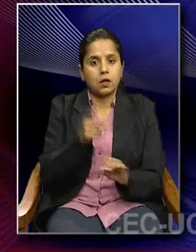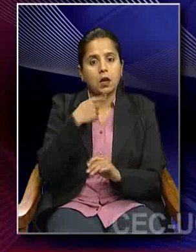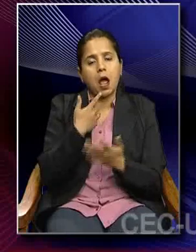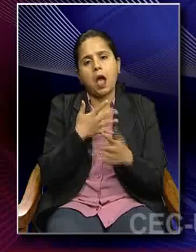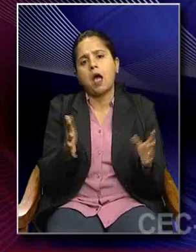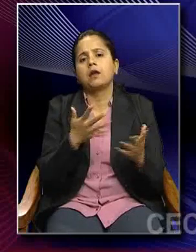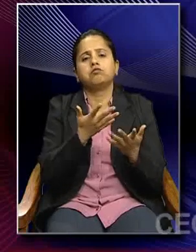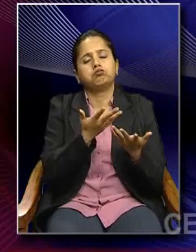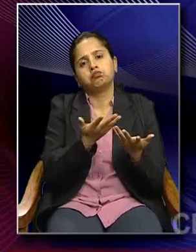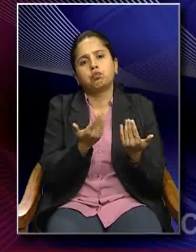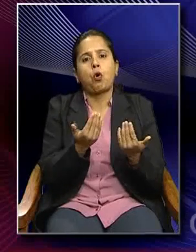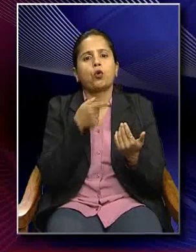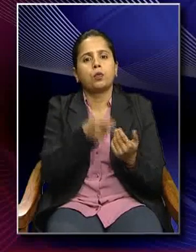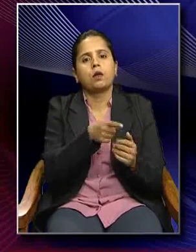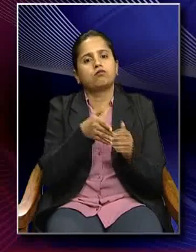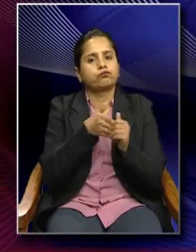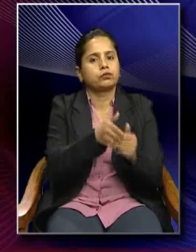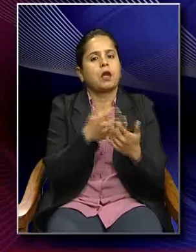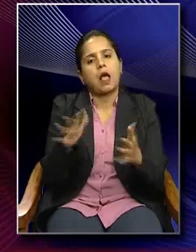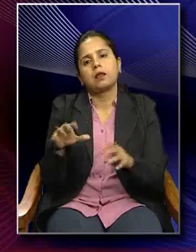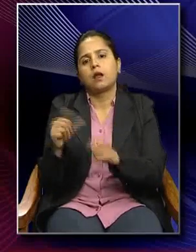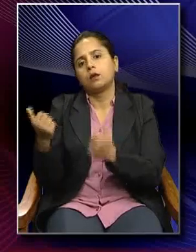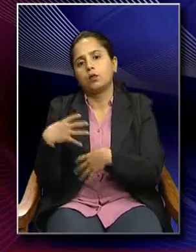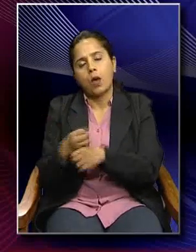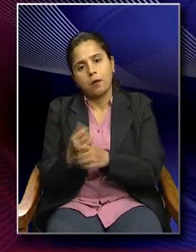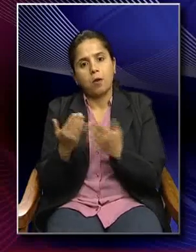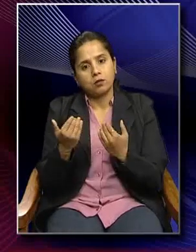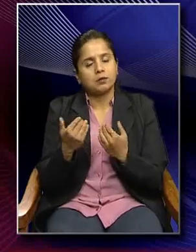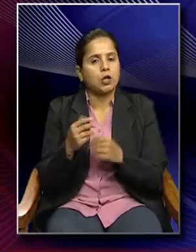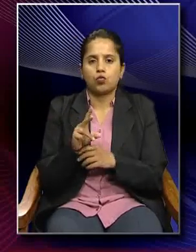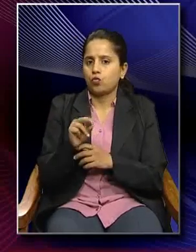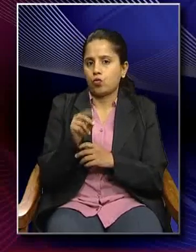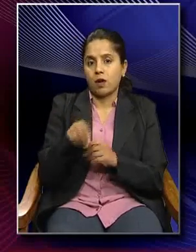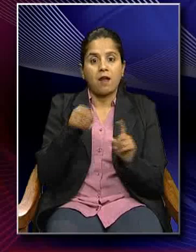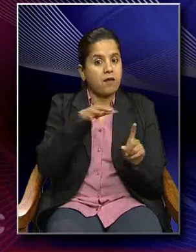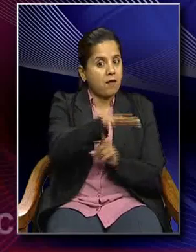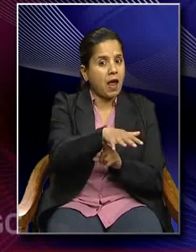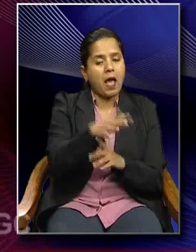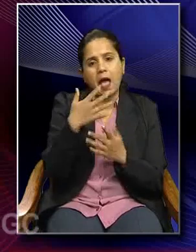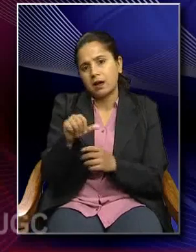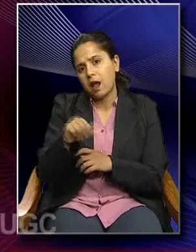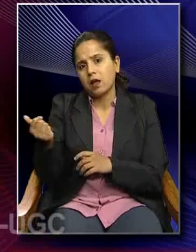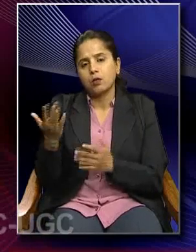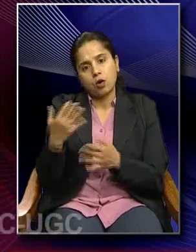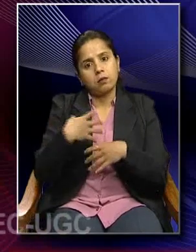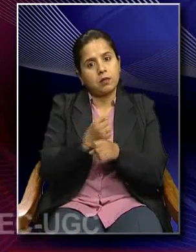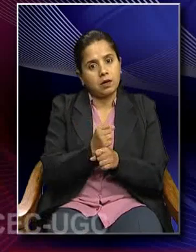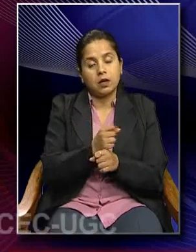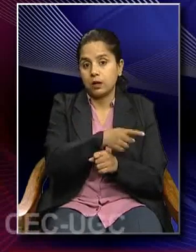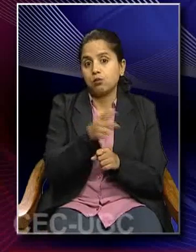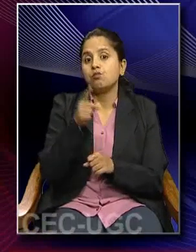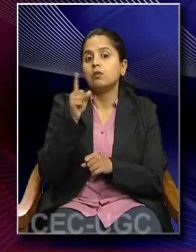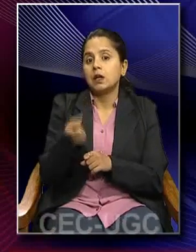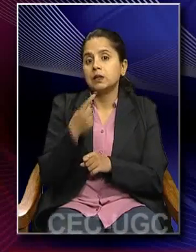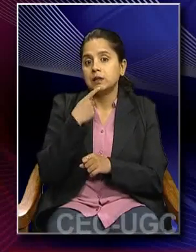anything can lead to anything else, or an effect can be produced from anything. There has to be